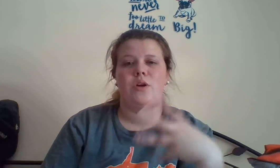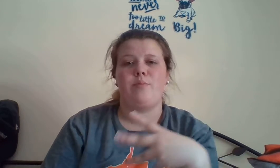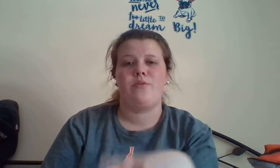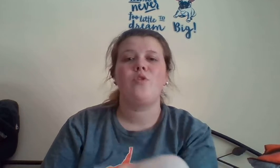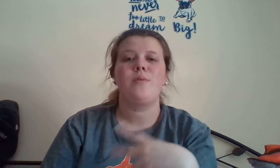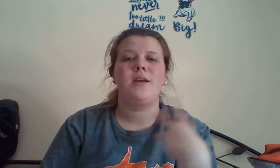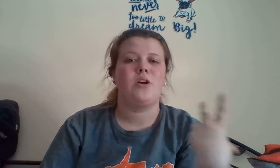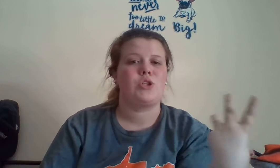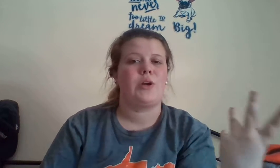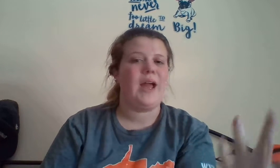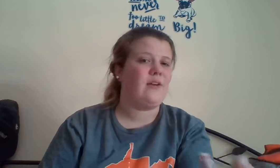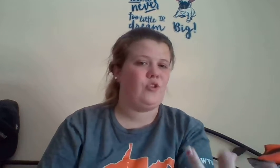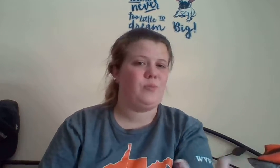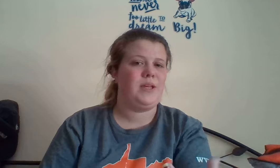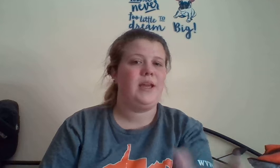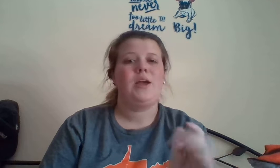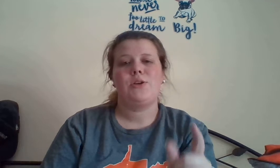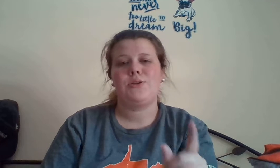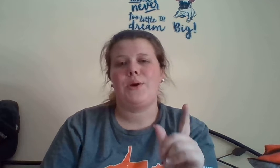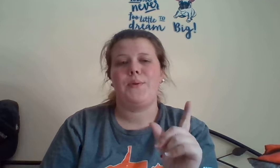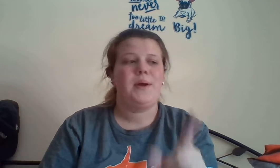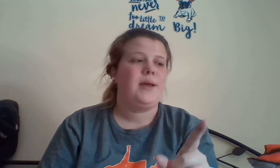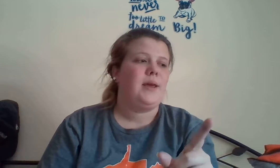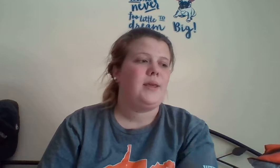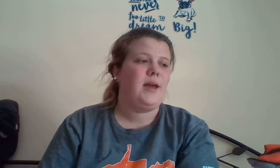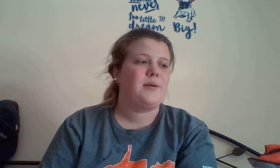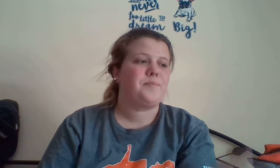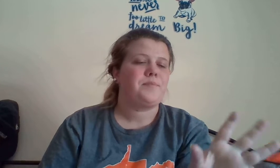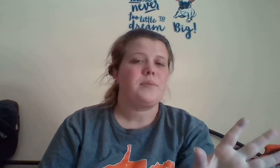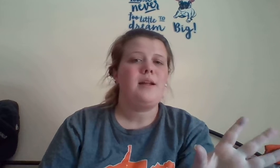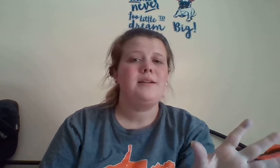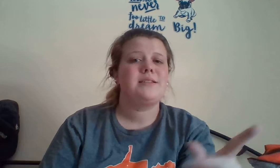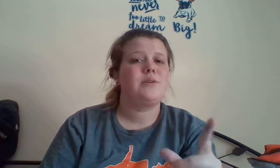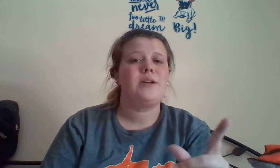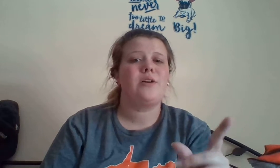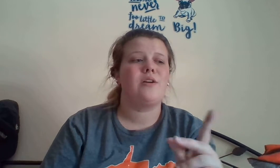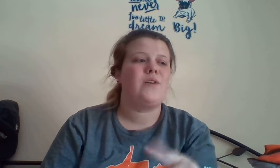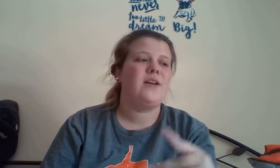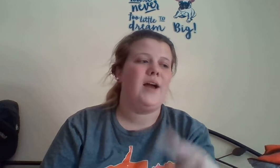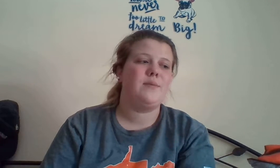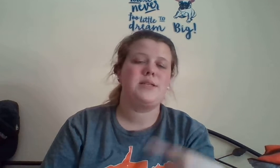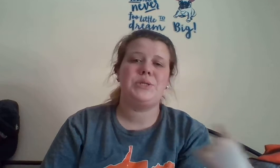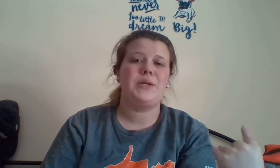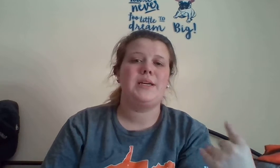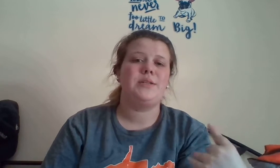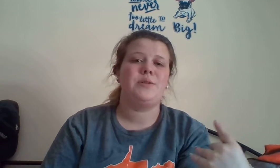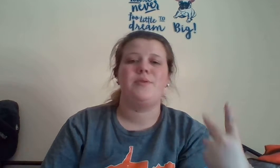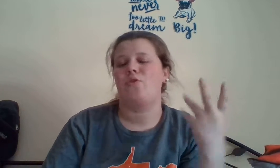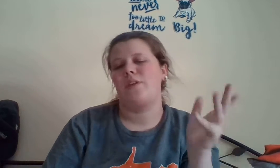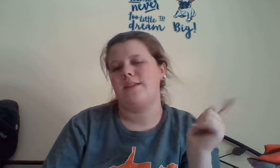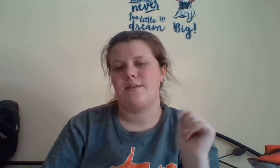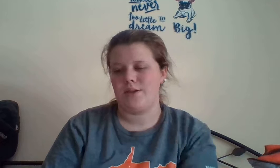start before me or start after me. So, yeah. So here are 5 habits to get into before the